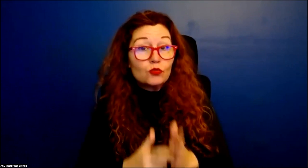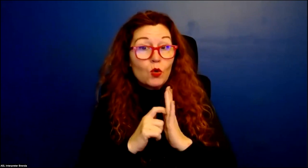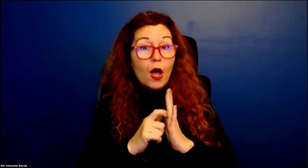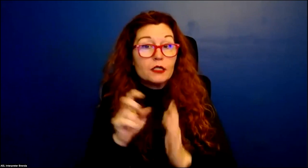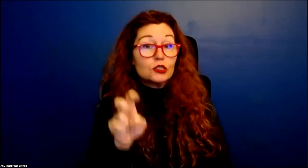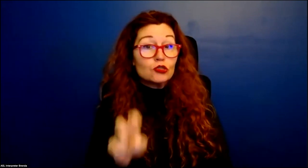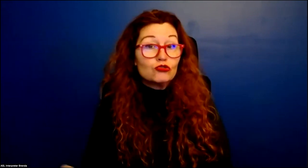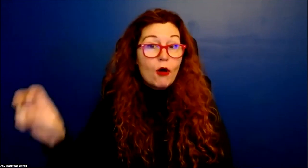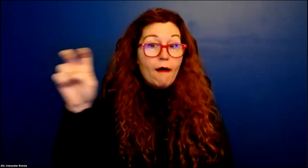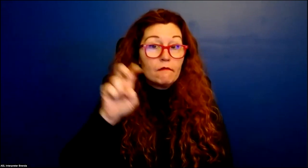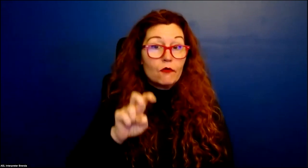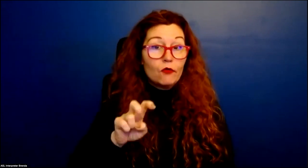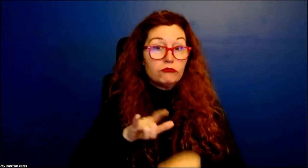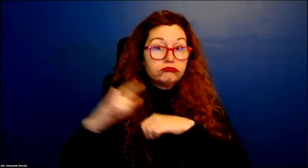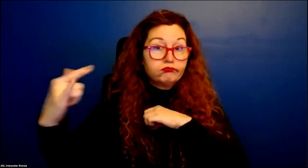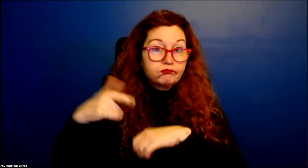about